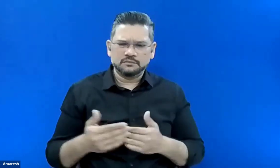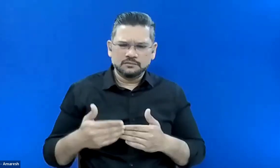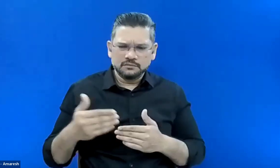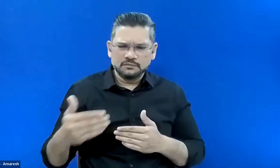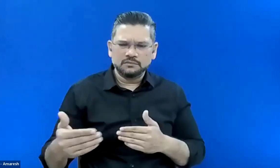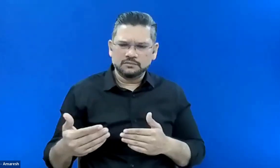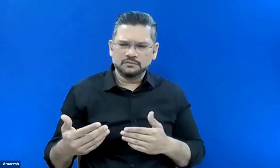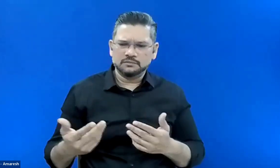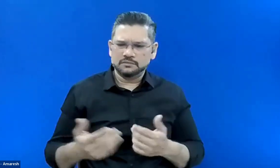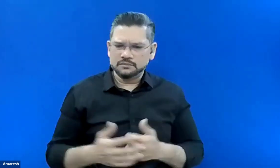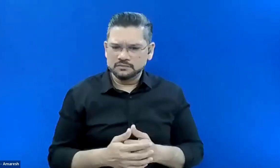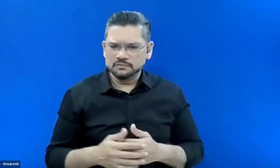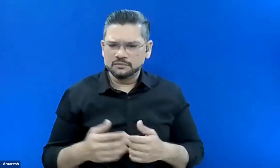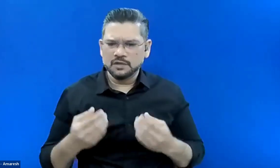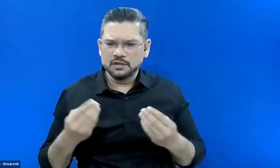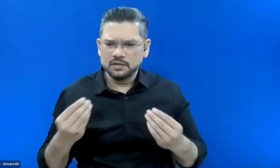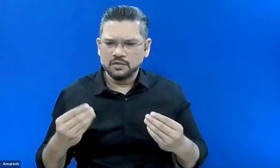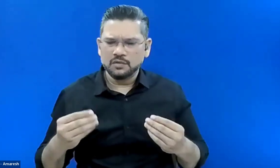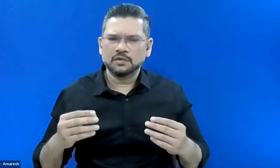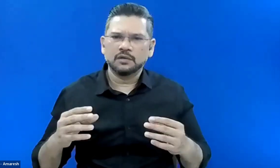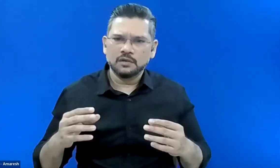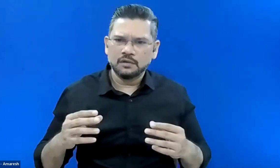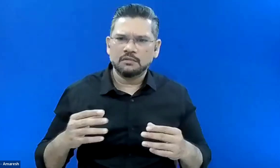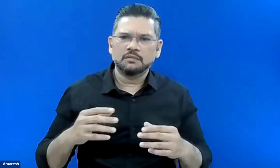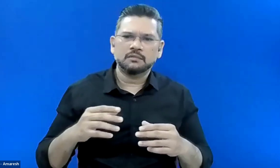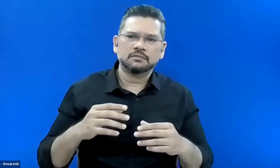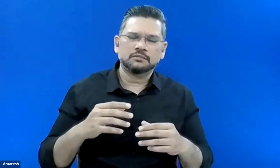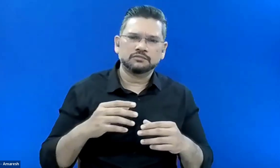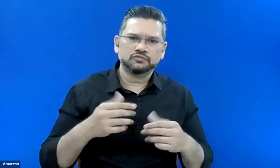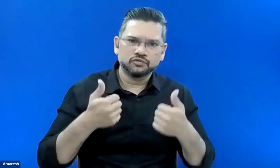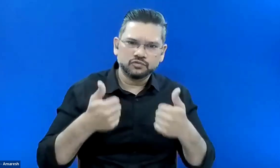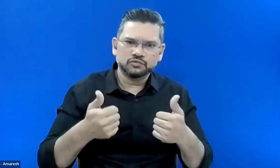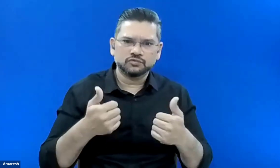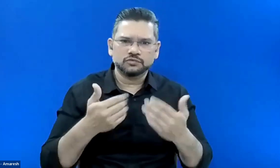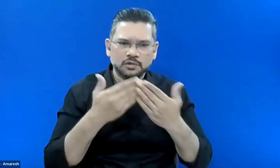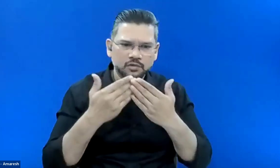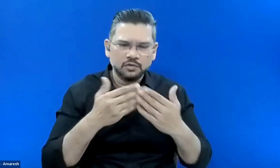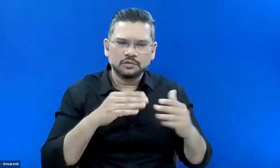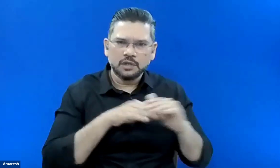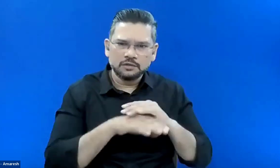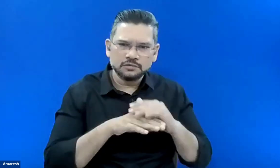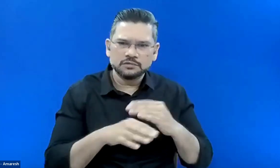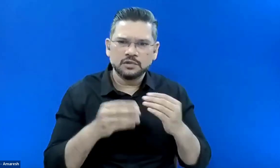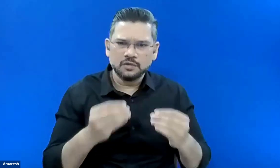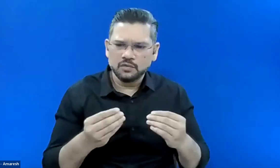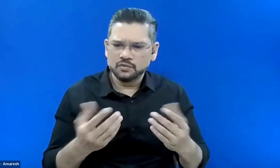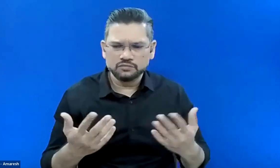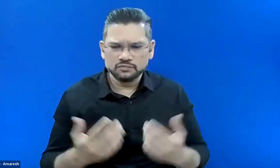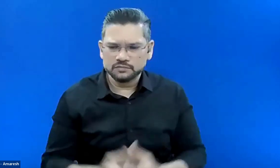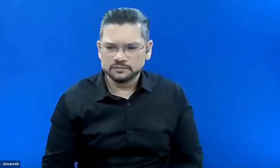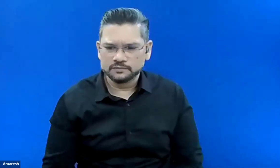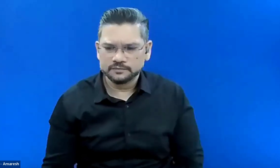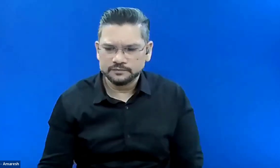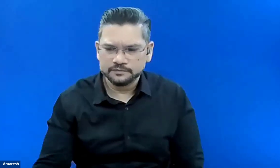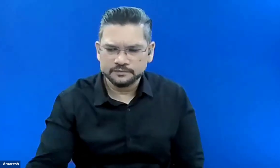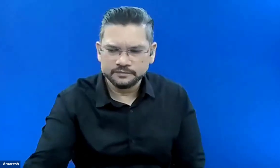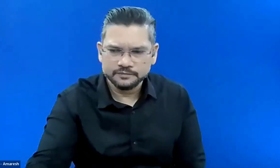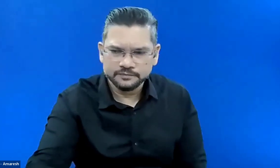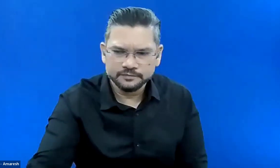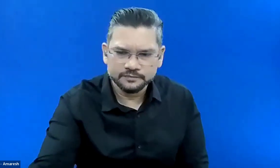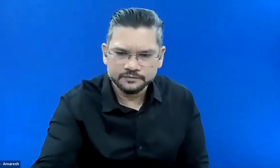suggestion to access quality education on equal basis to others? For me, I